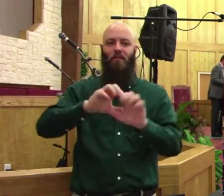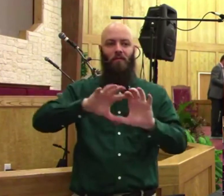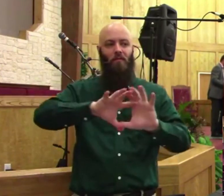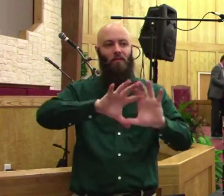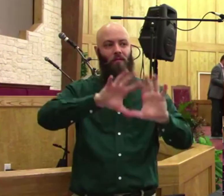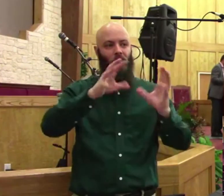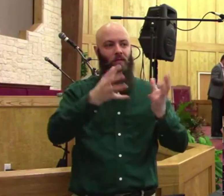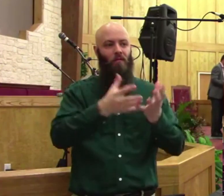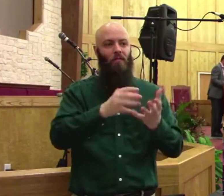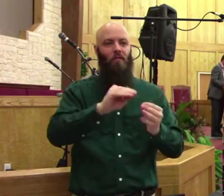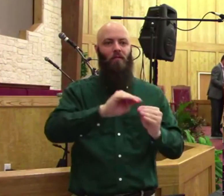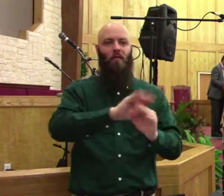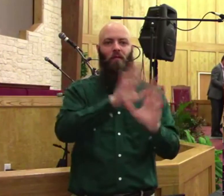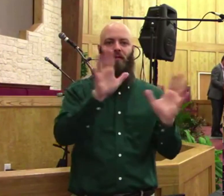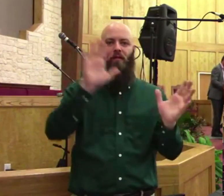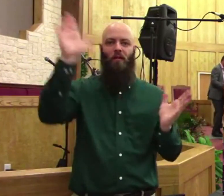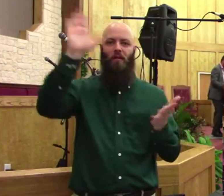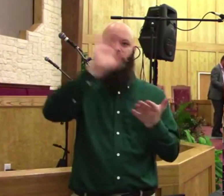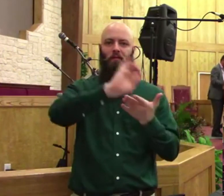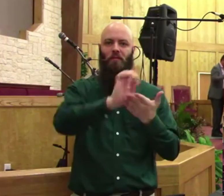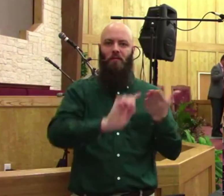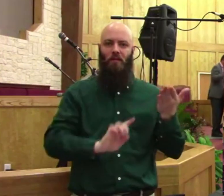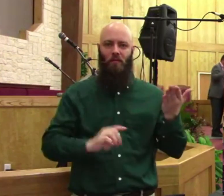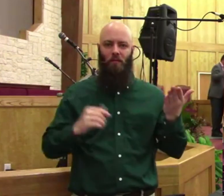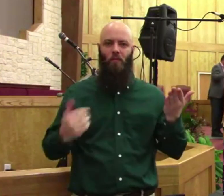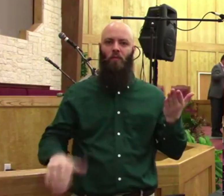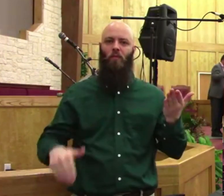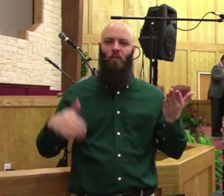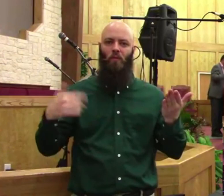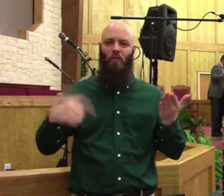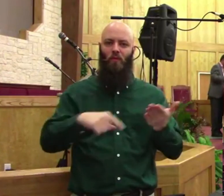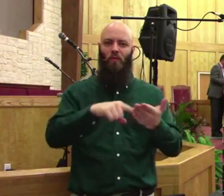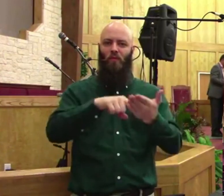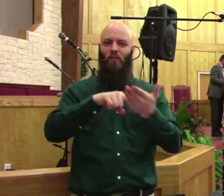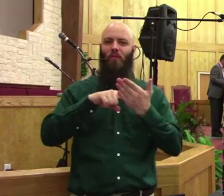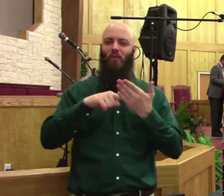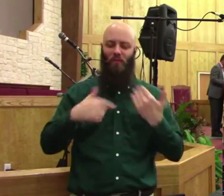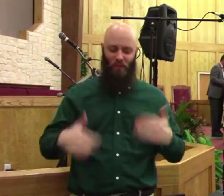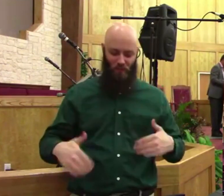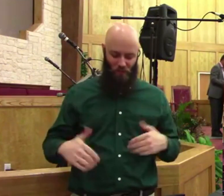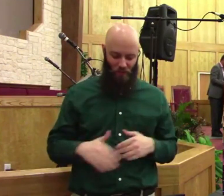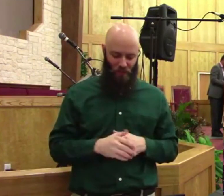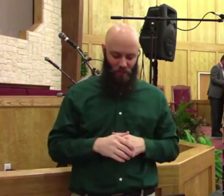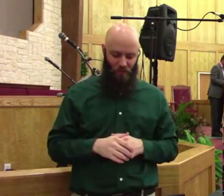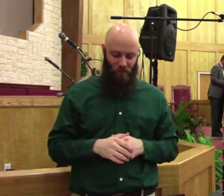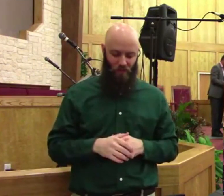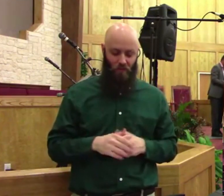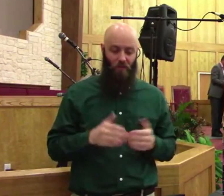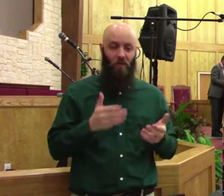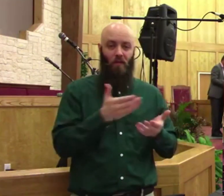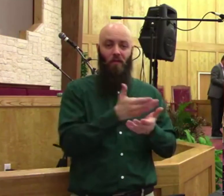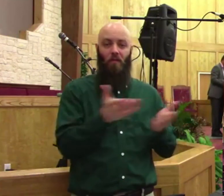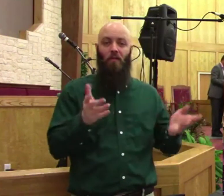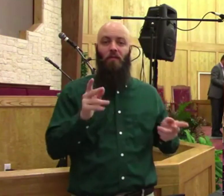Creations run design in the lives of those who prove his